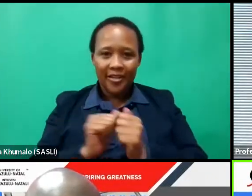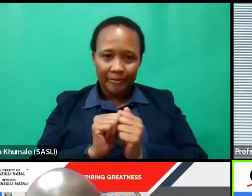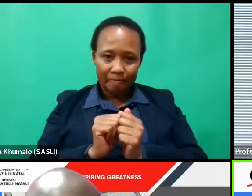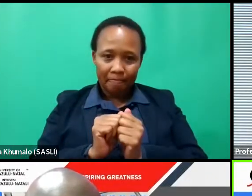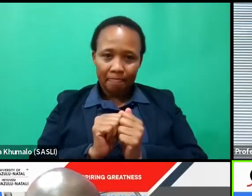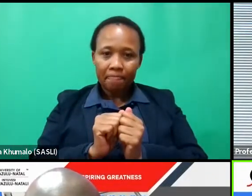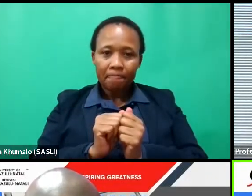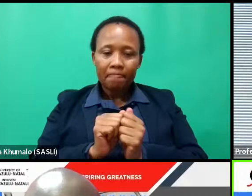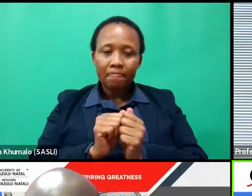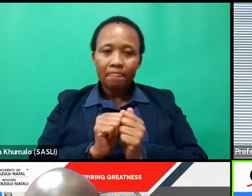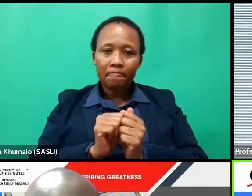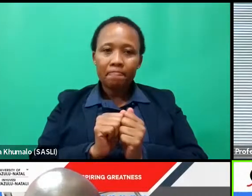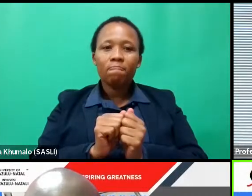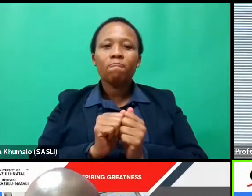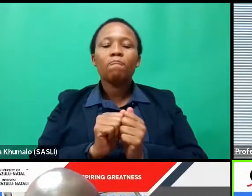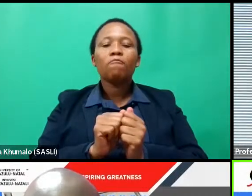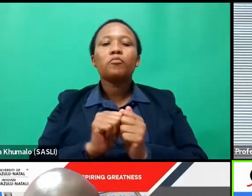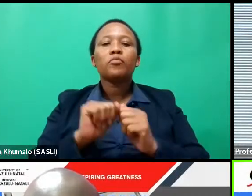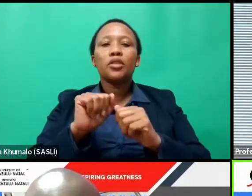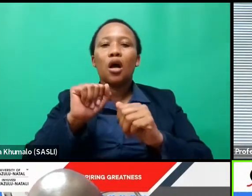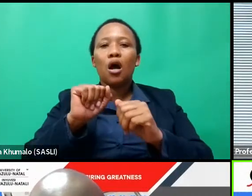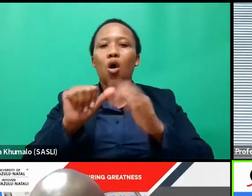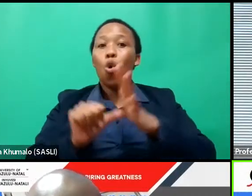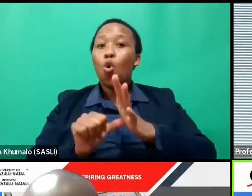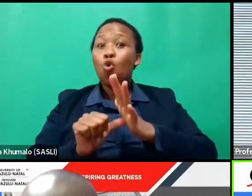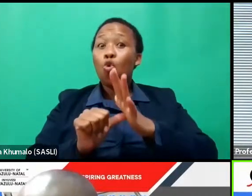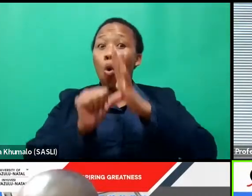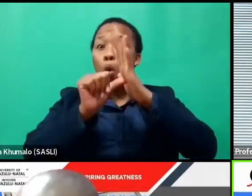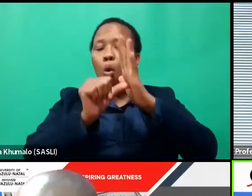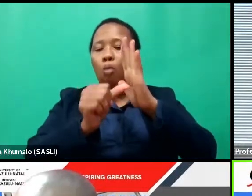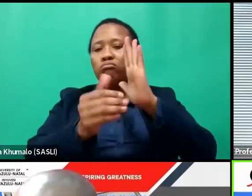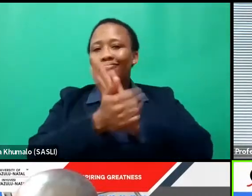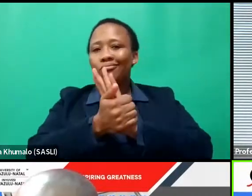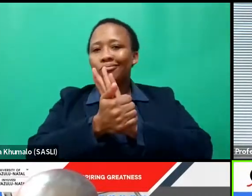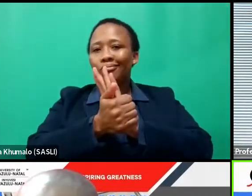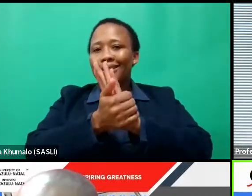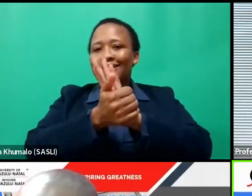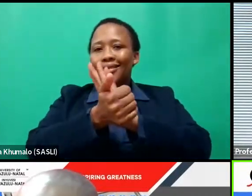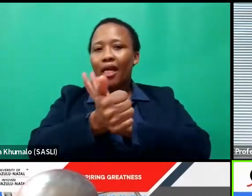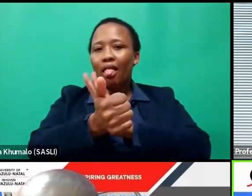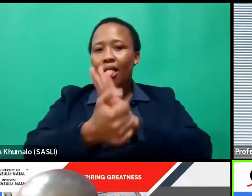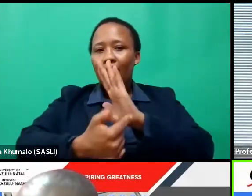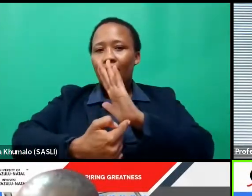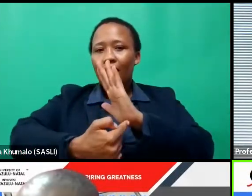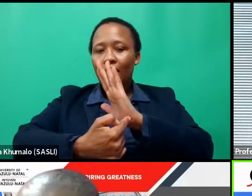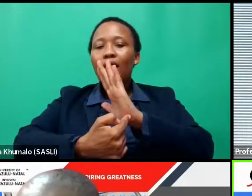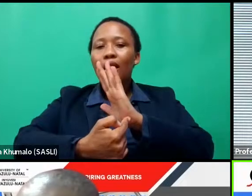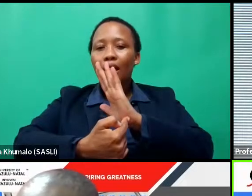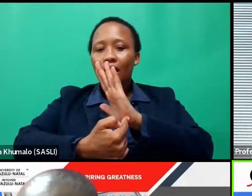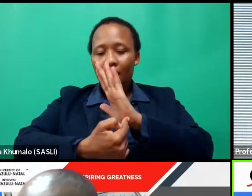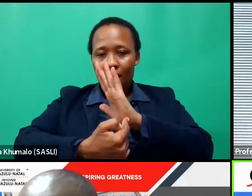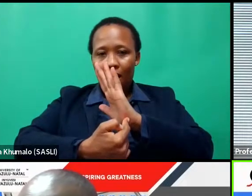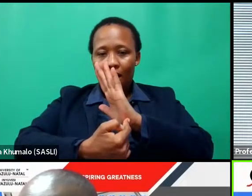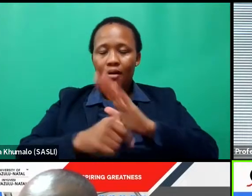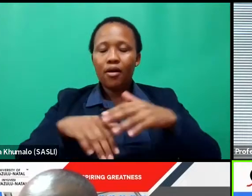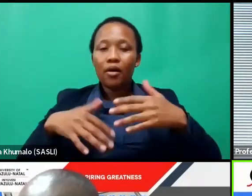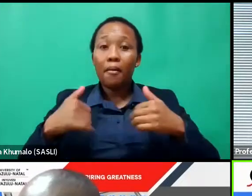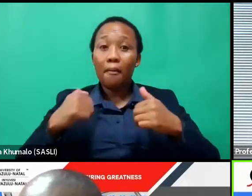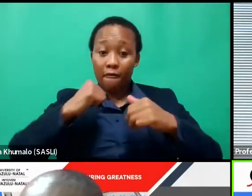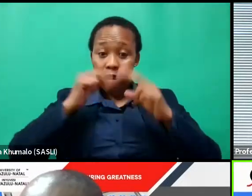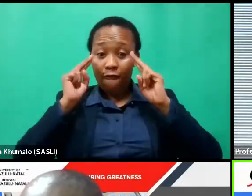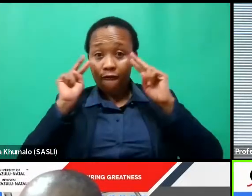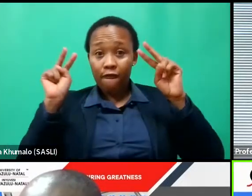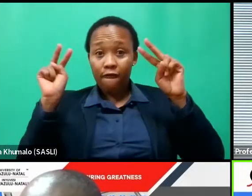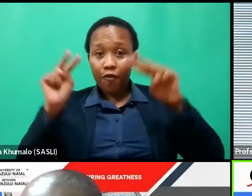kind of core skills that in my view practicing inclusive